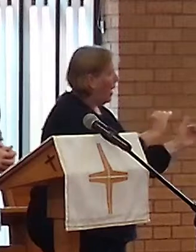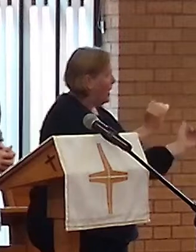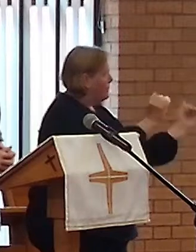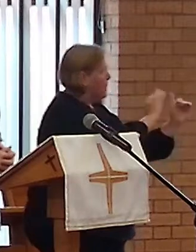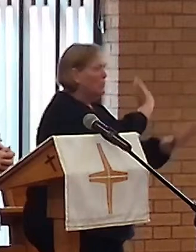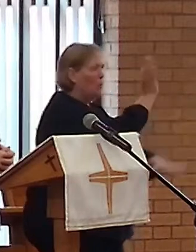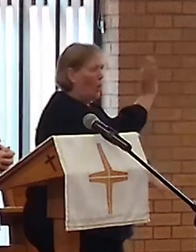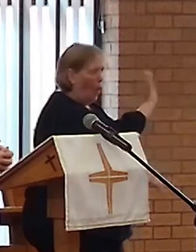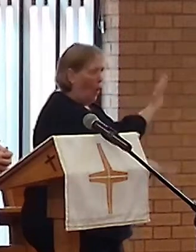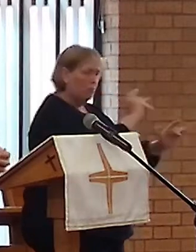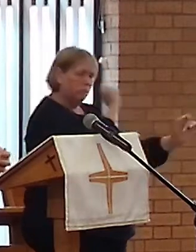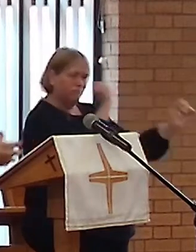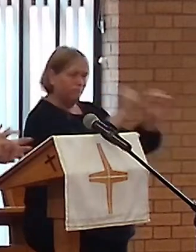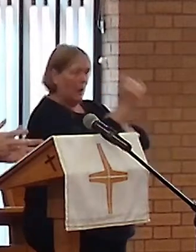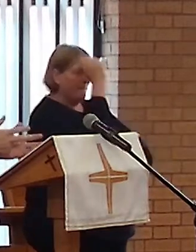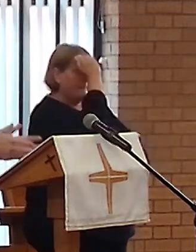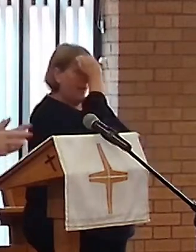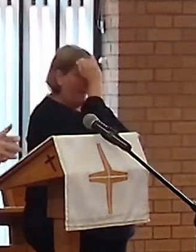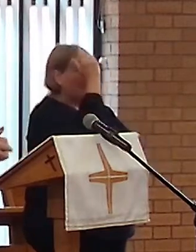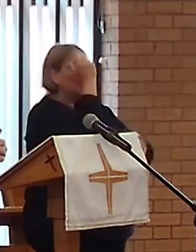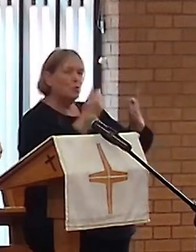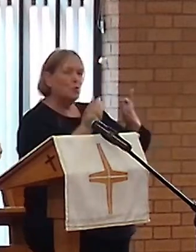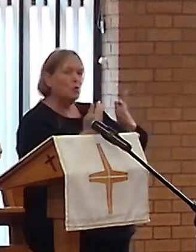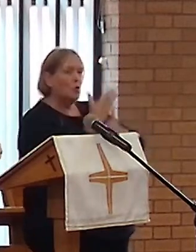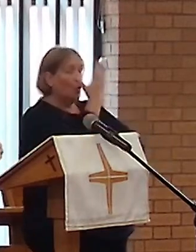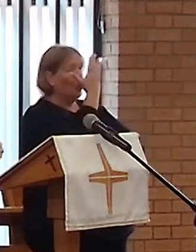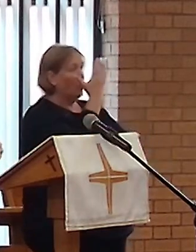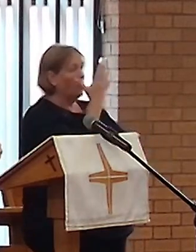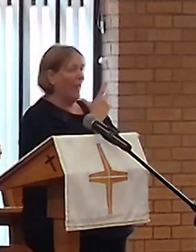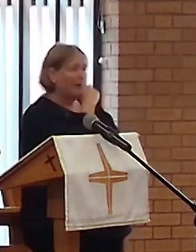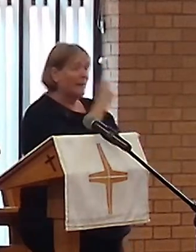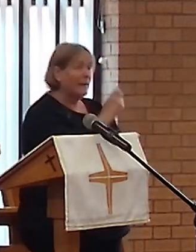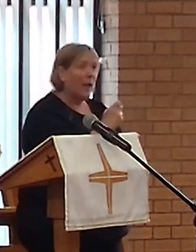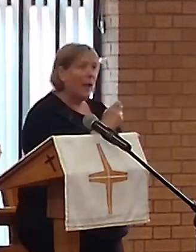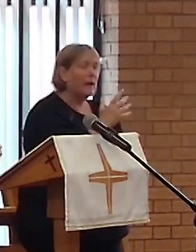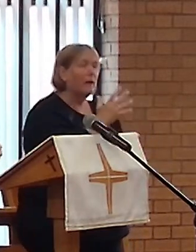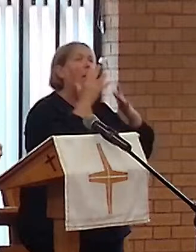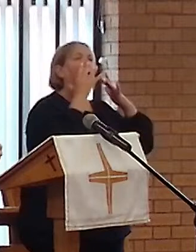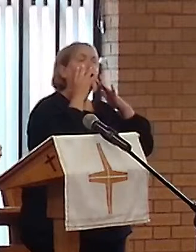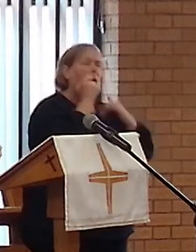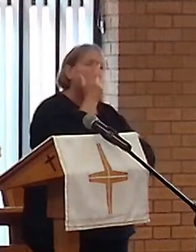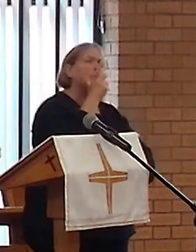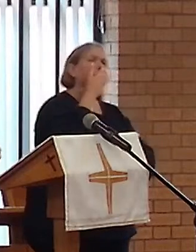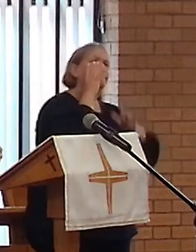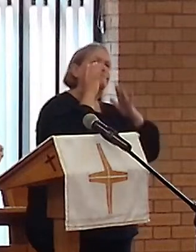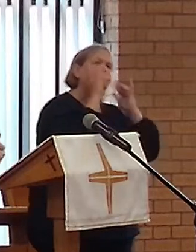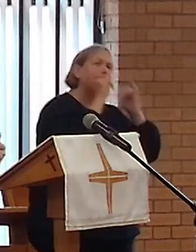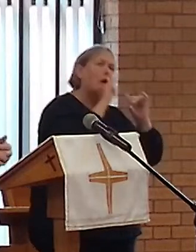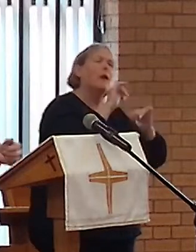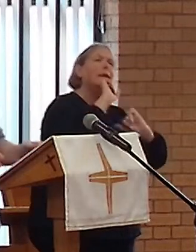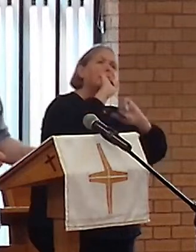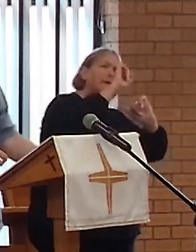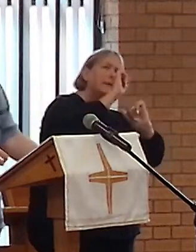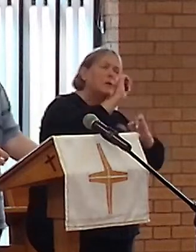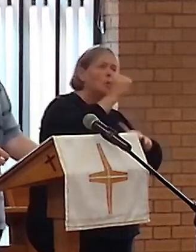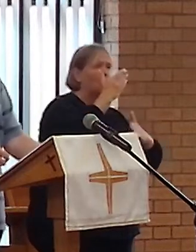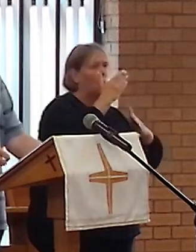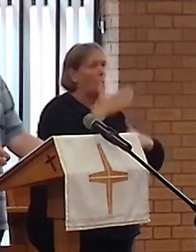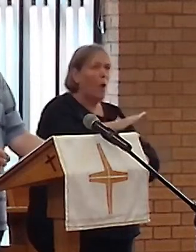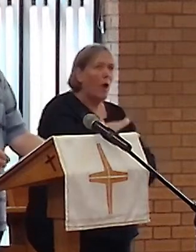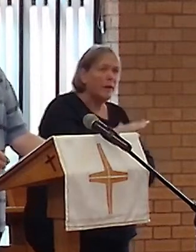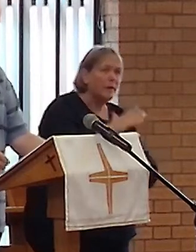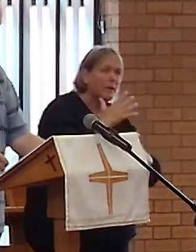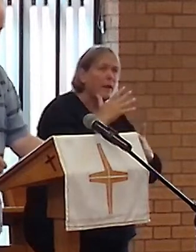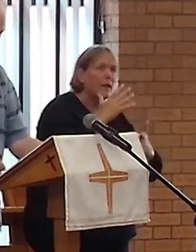mind. Then you will be able to test and approve what God's will is. It's good, pleasing,